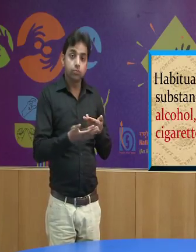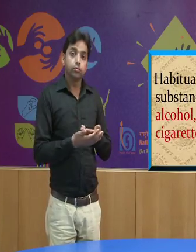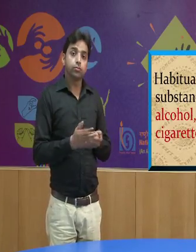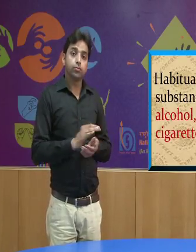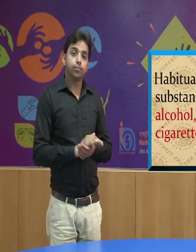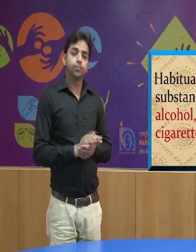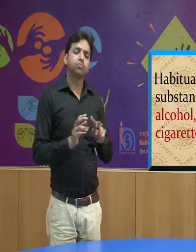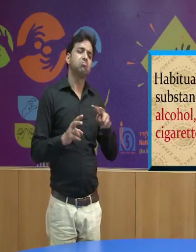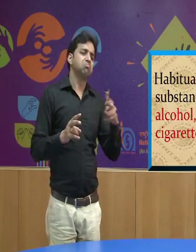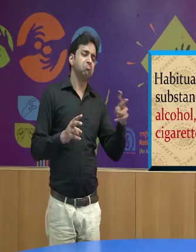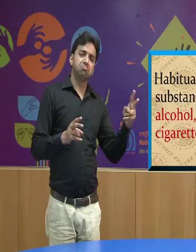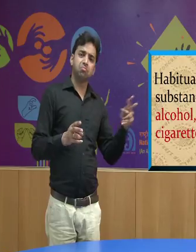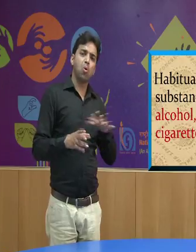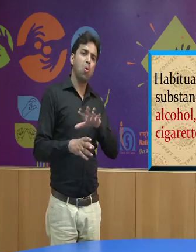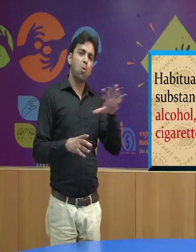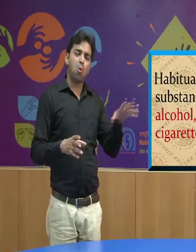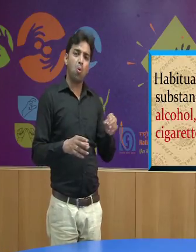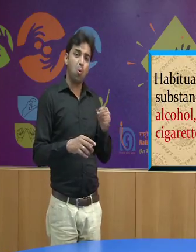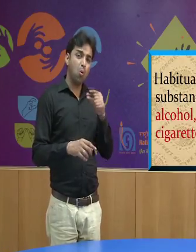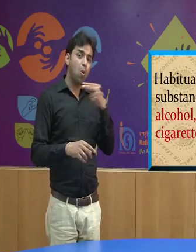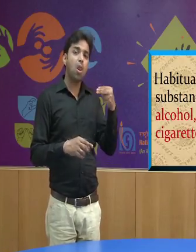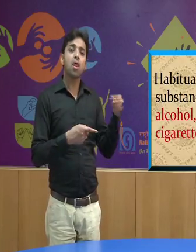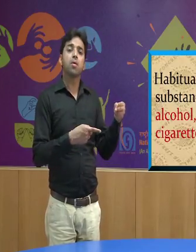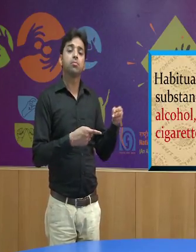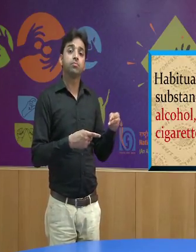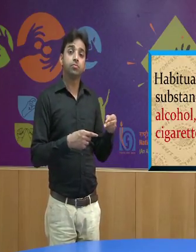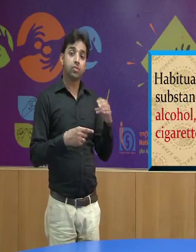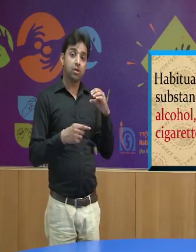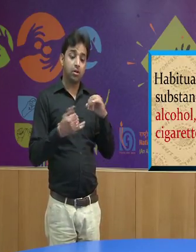are all called substance abuse